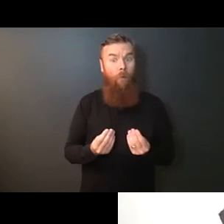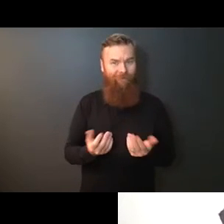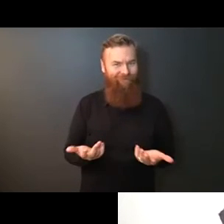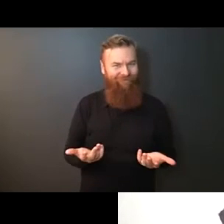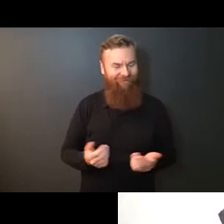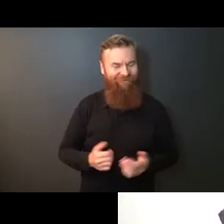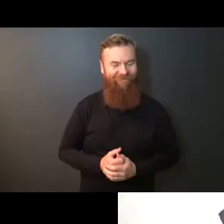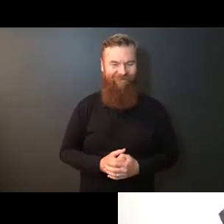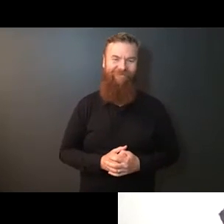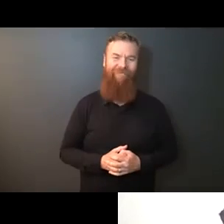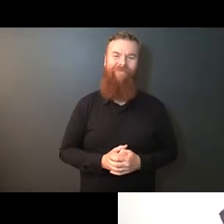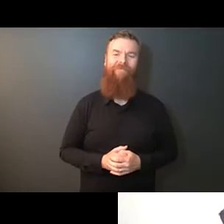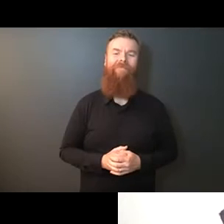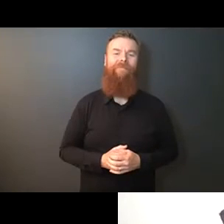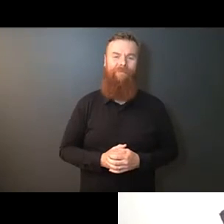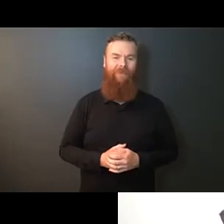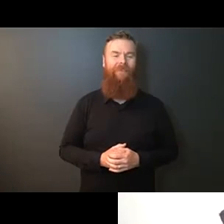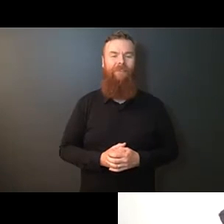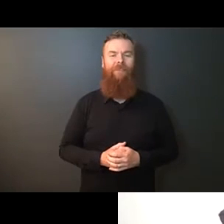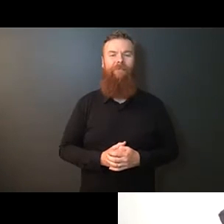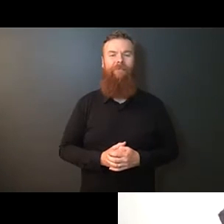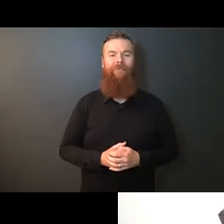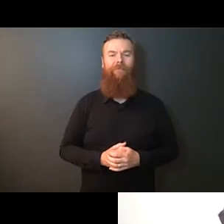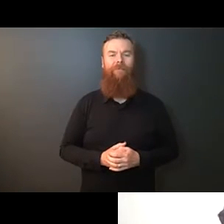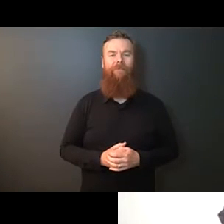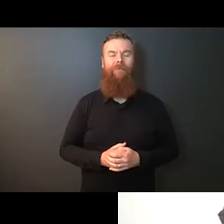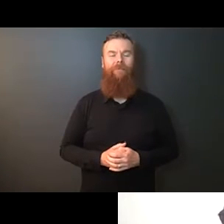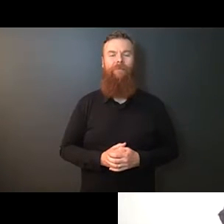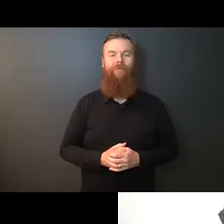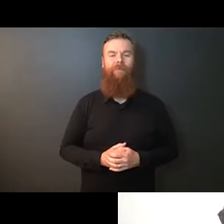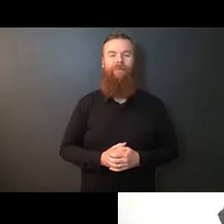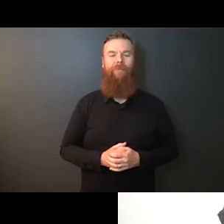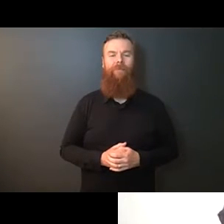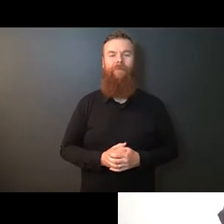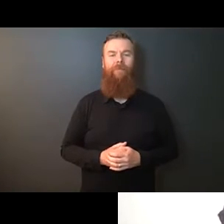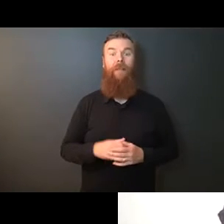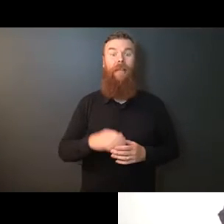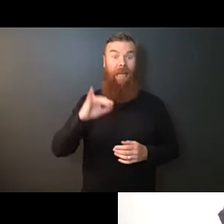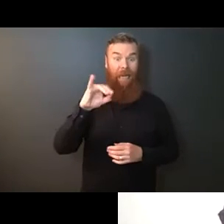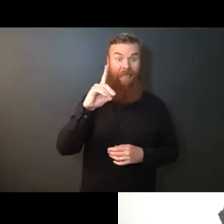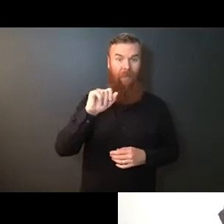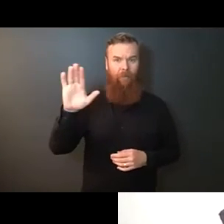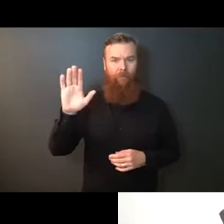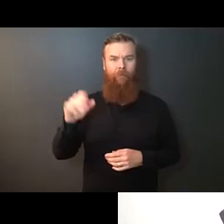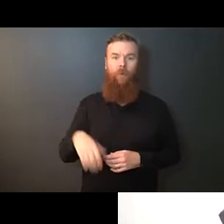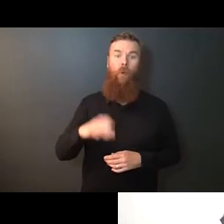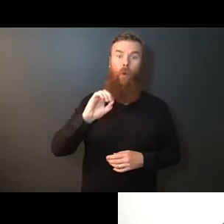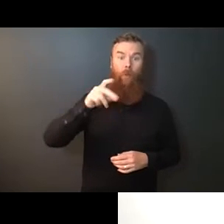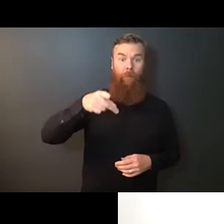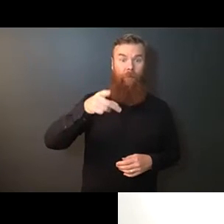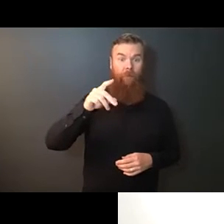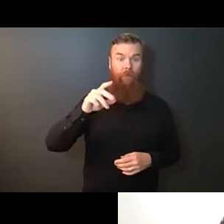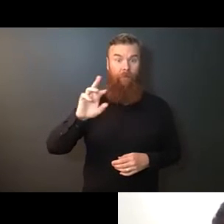course, hearing from OPDs around the world, bringing different perspectives,